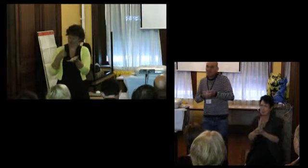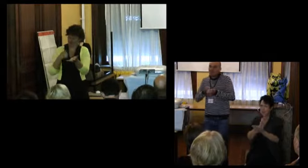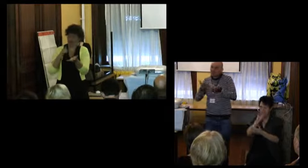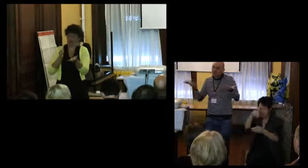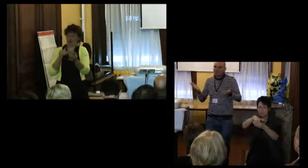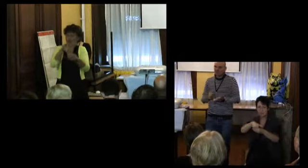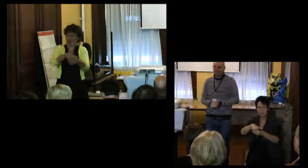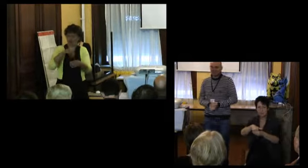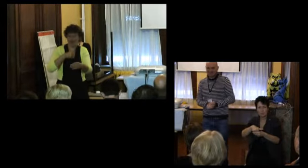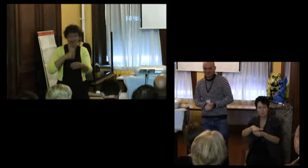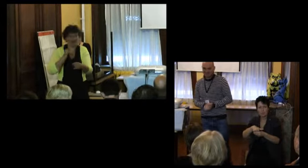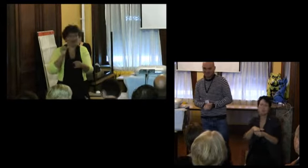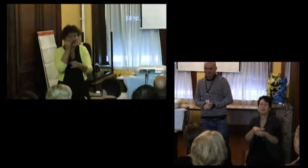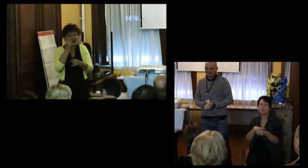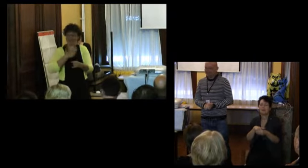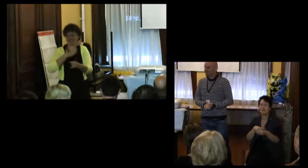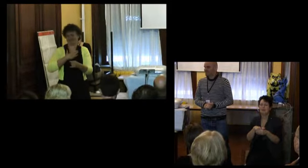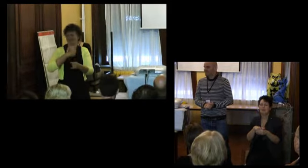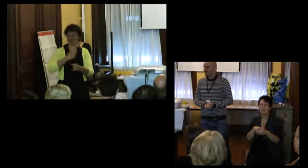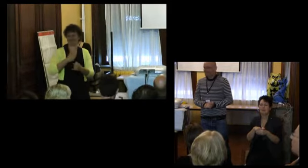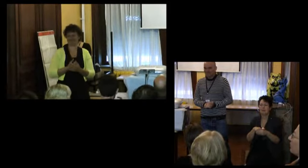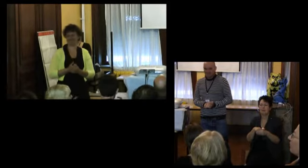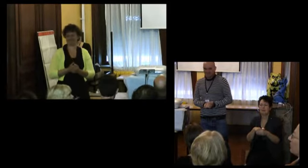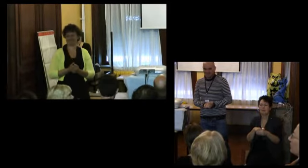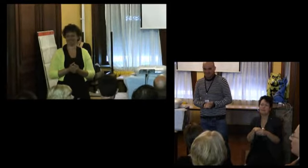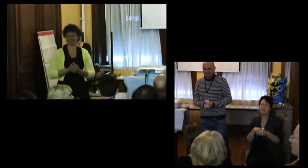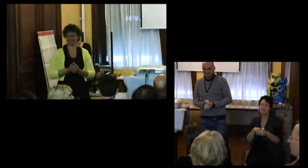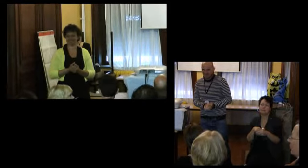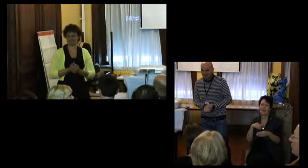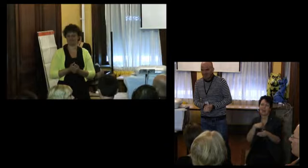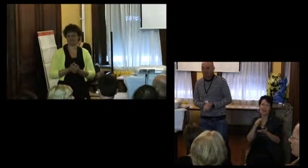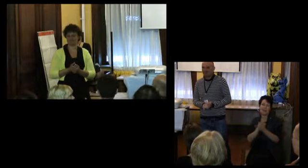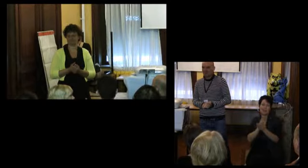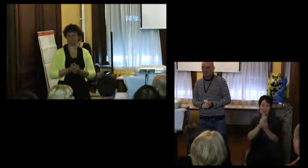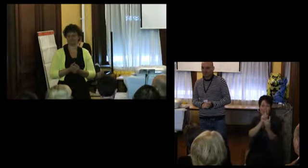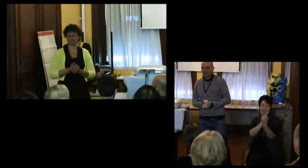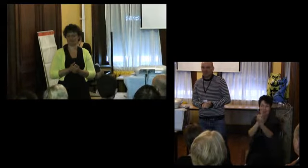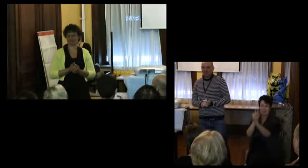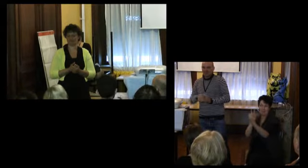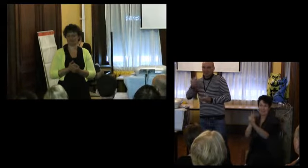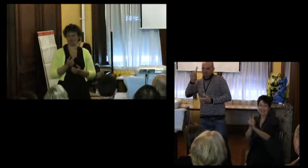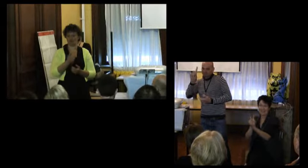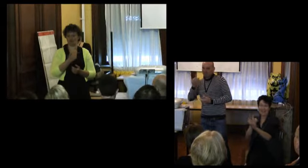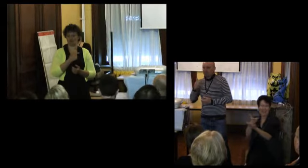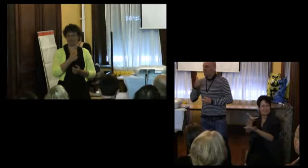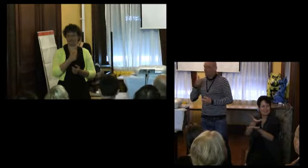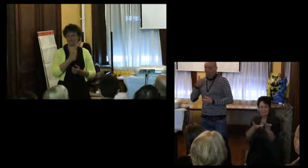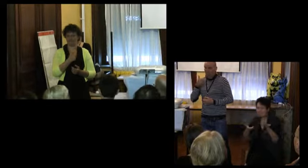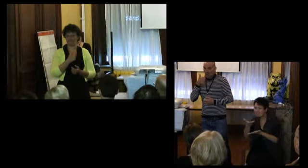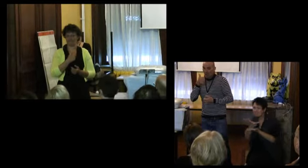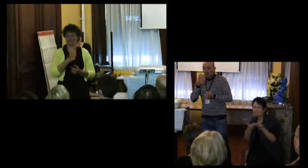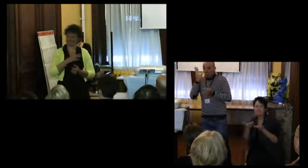join you. I enjoy meeting each other and exchanging this